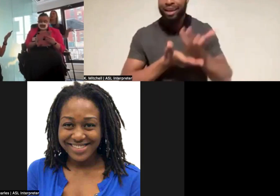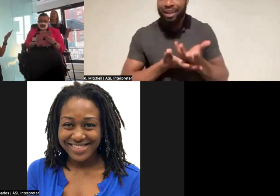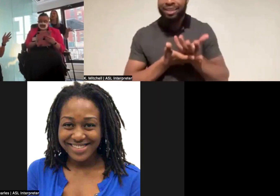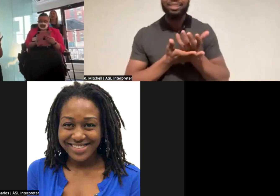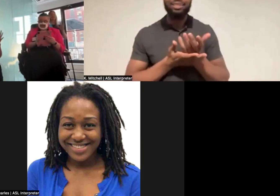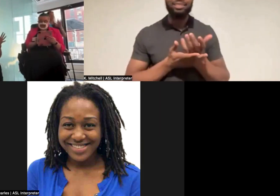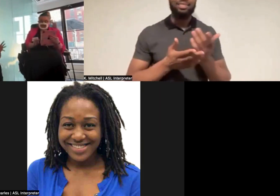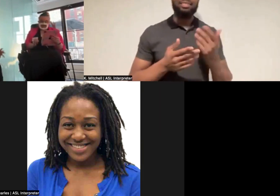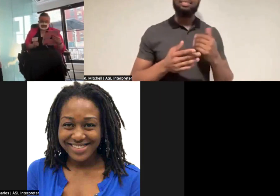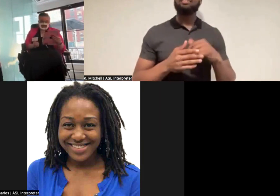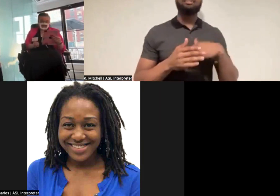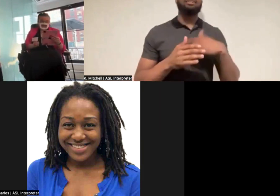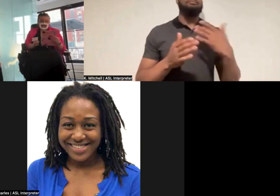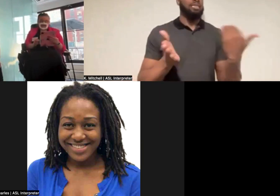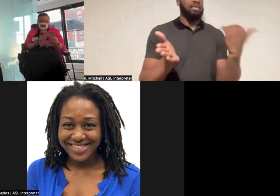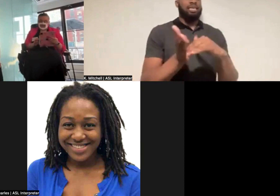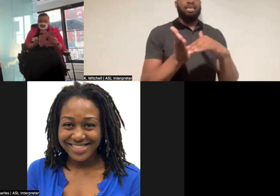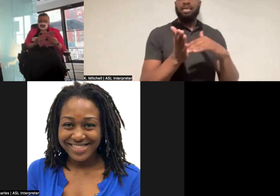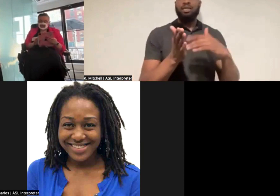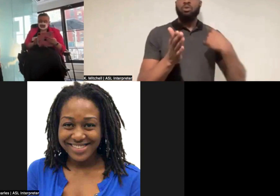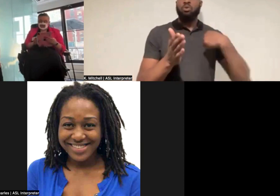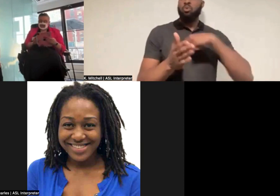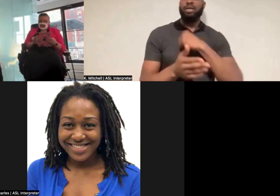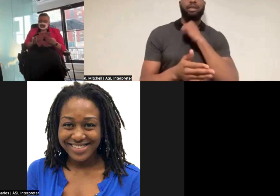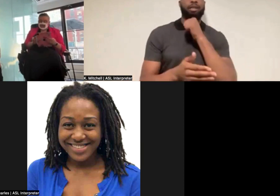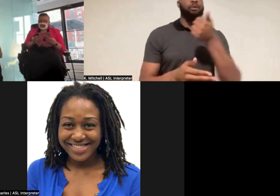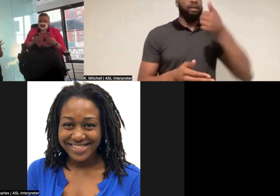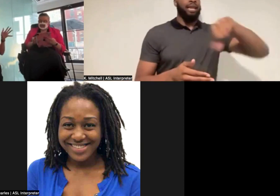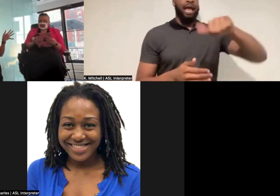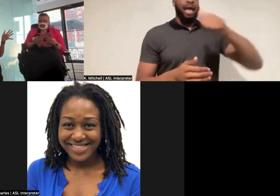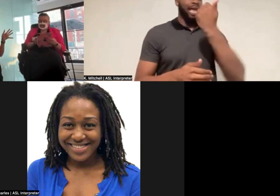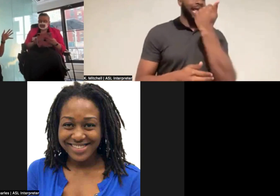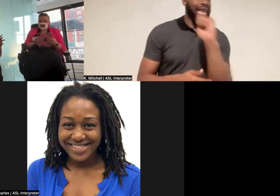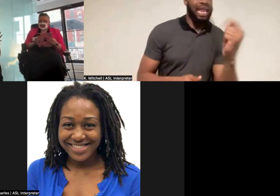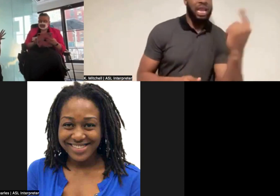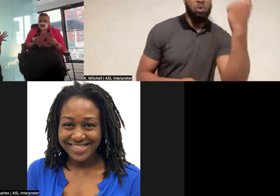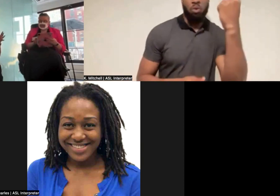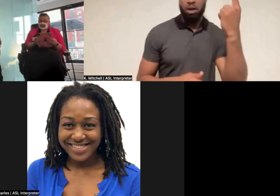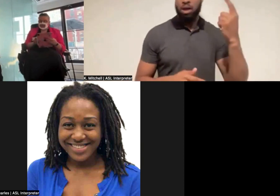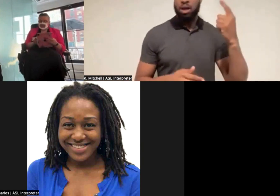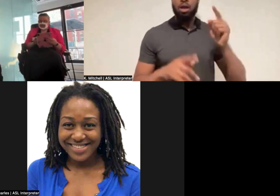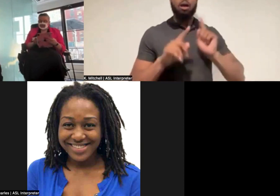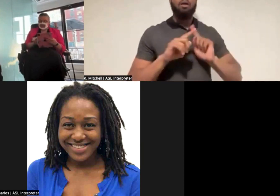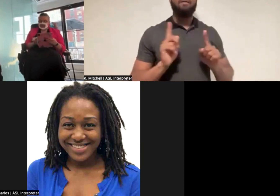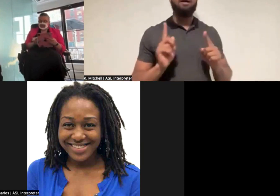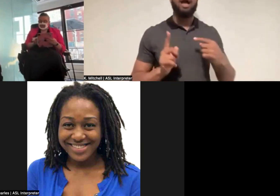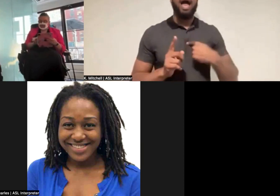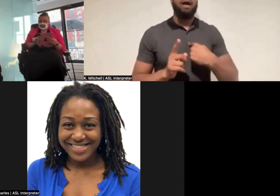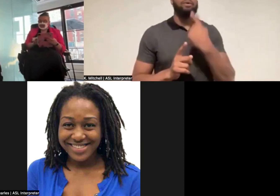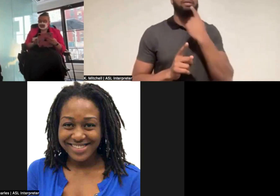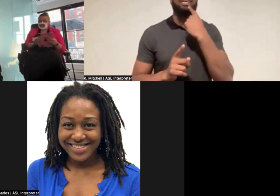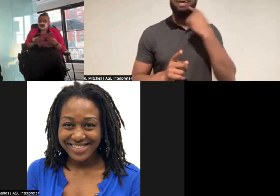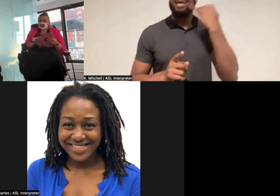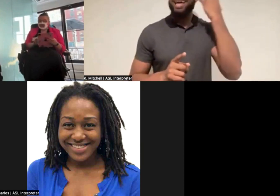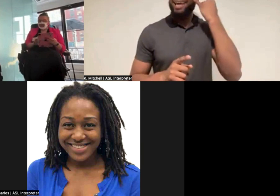because, again, that doesn't align with our values. But I would say pursue attorneys outside of state as